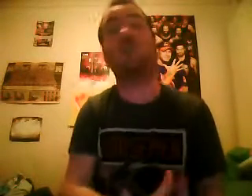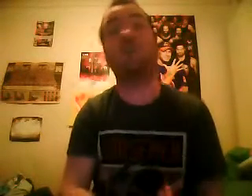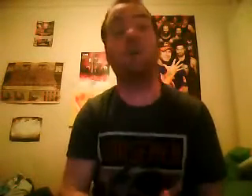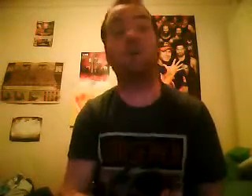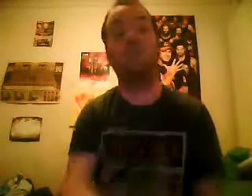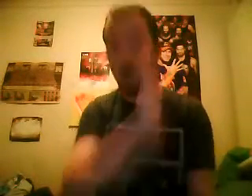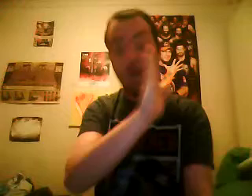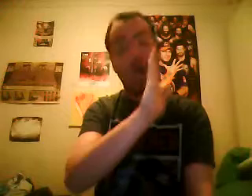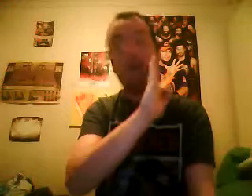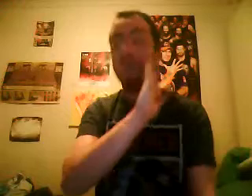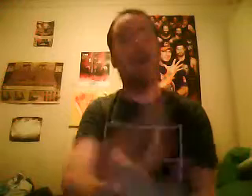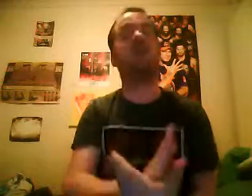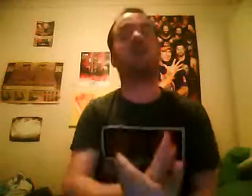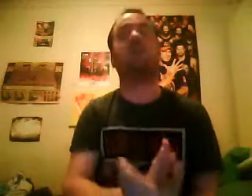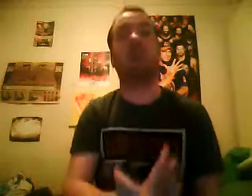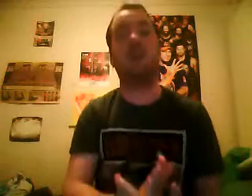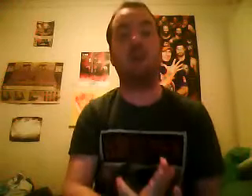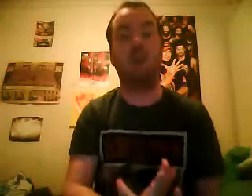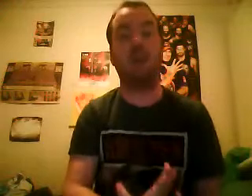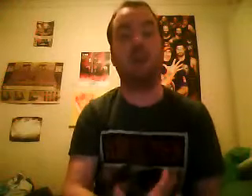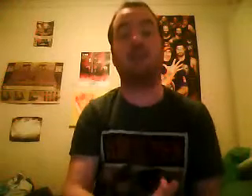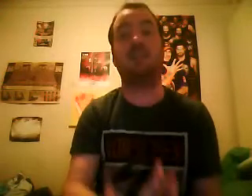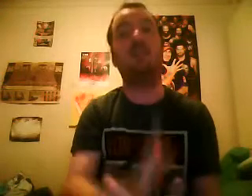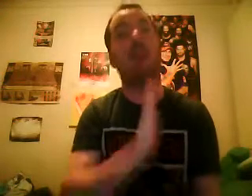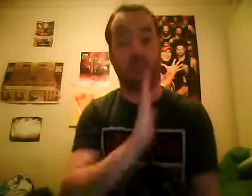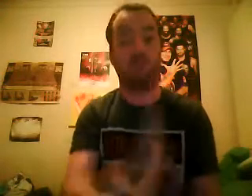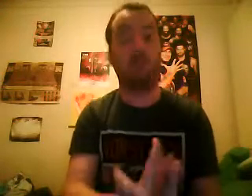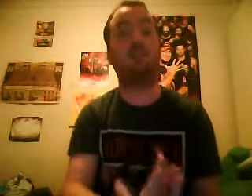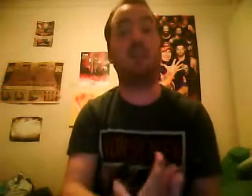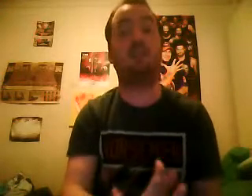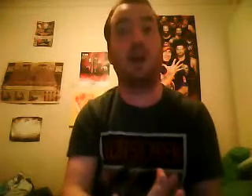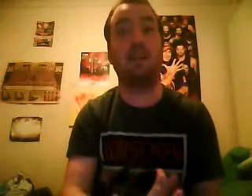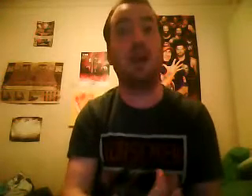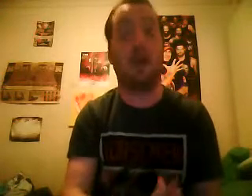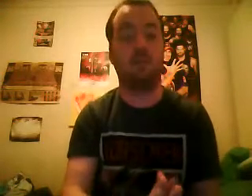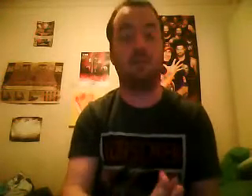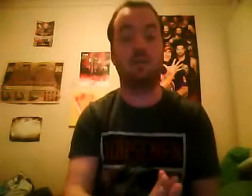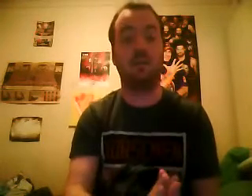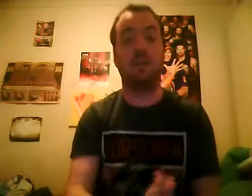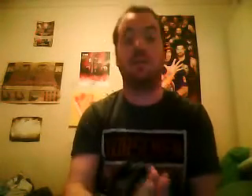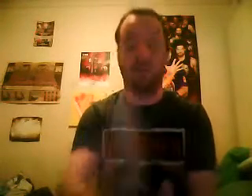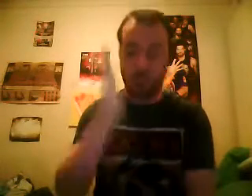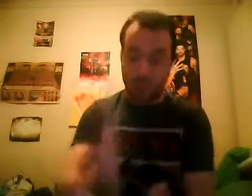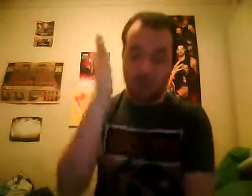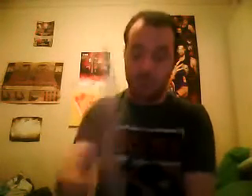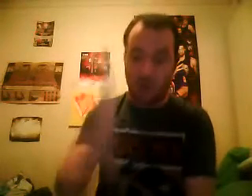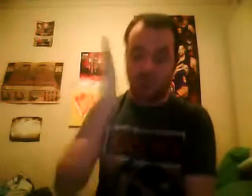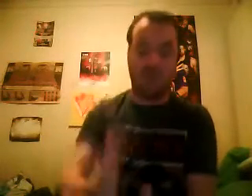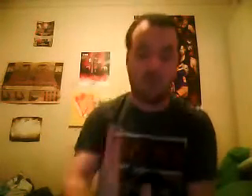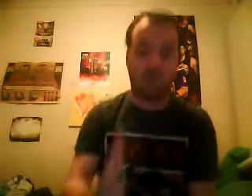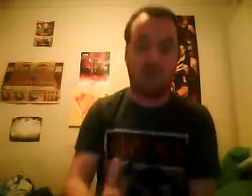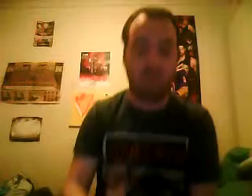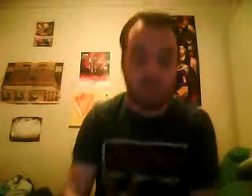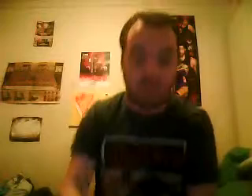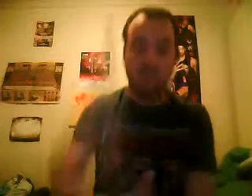me all you want. I'm never going to change my mind about this until you people lighten up. The 24/7 championship is